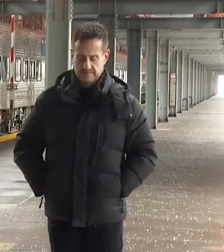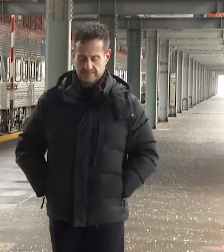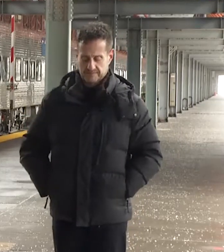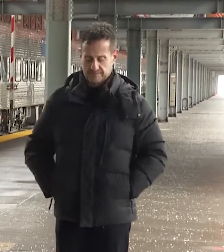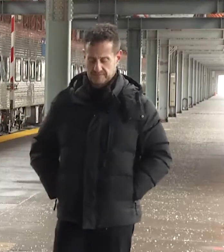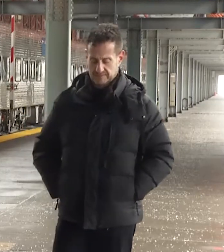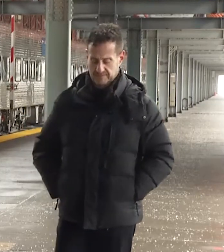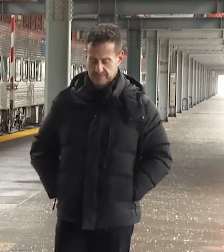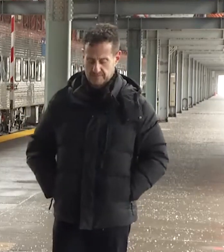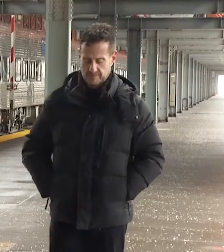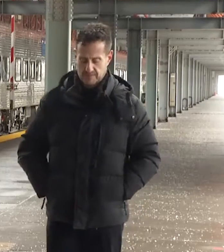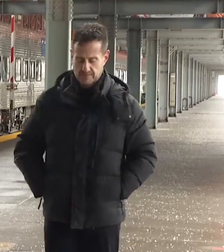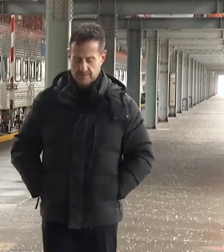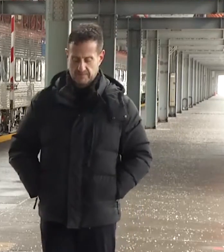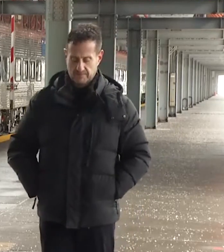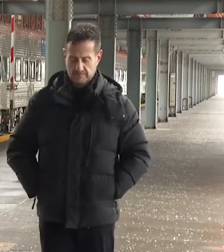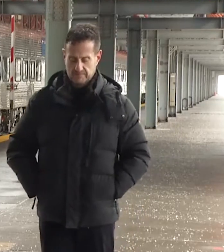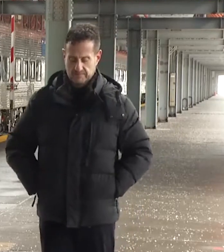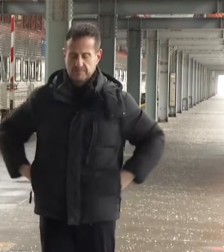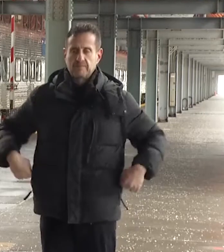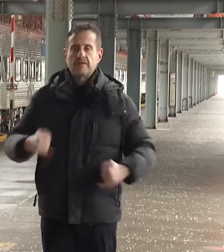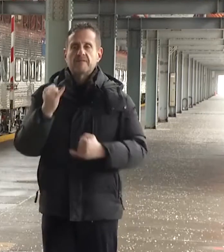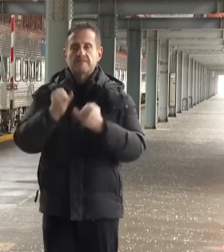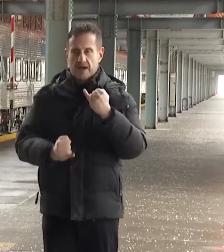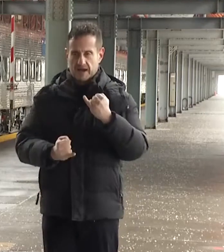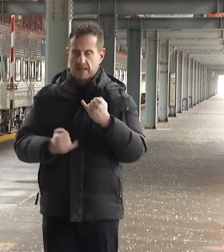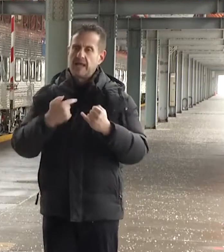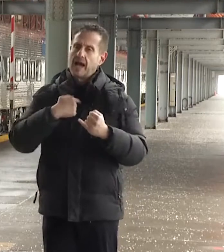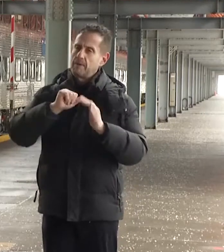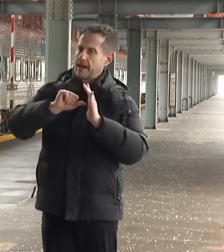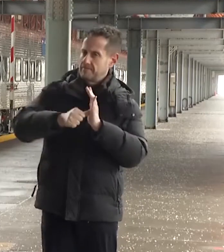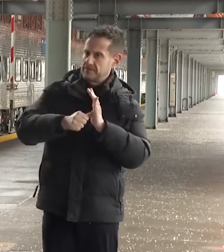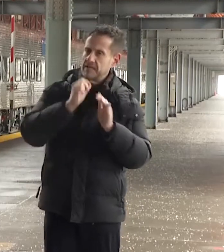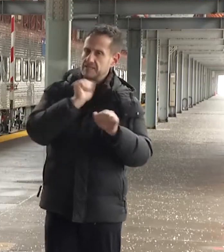efforts that we've made in transit to make it easier